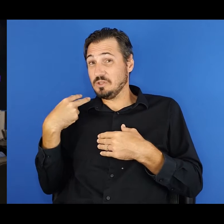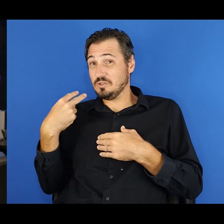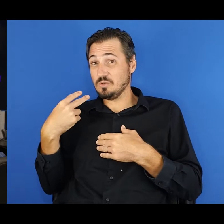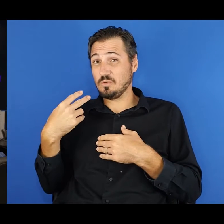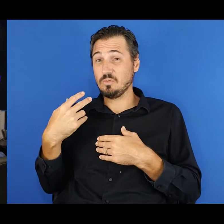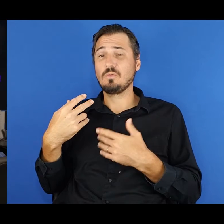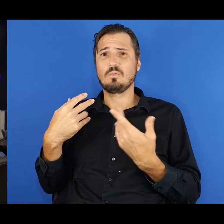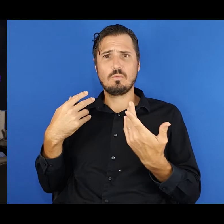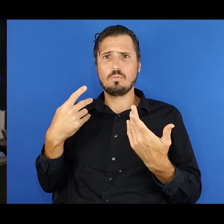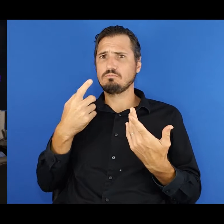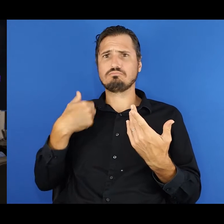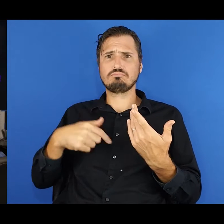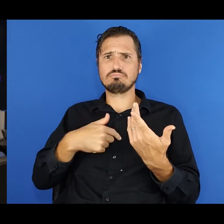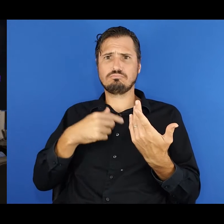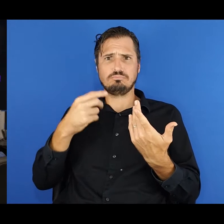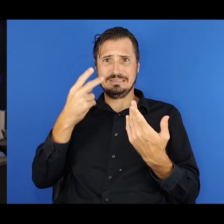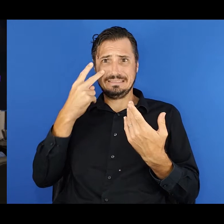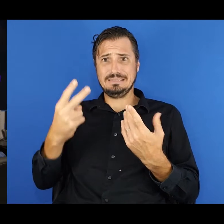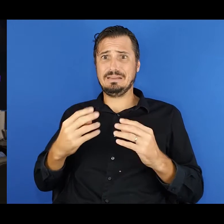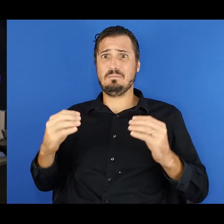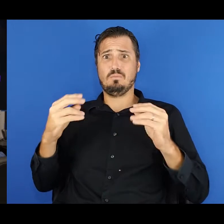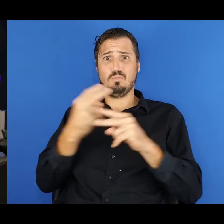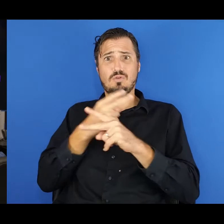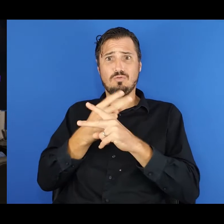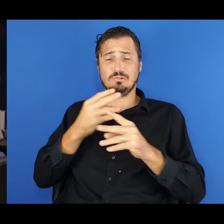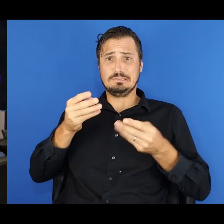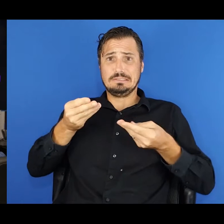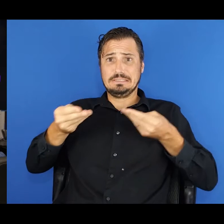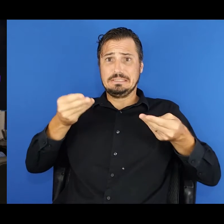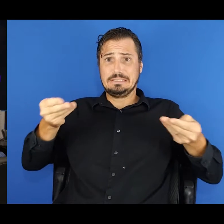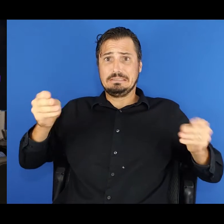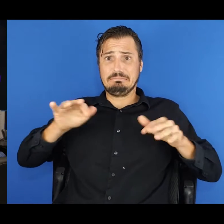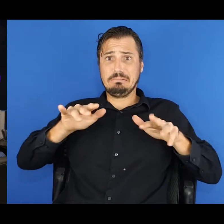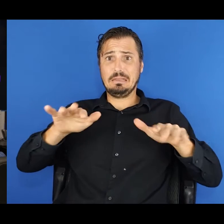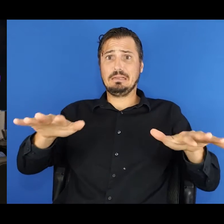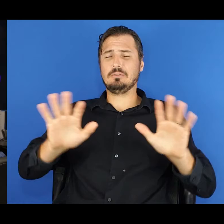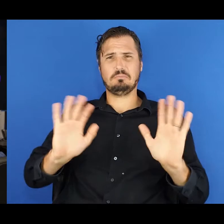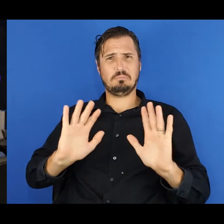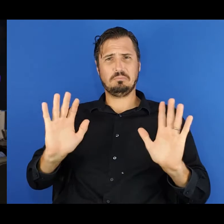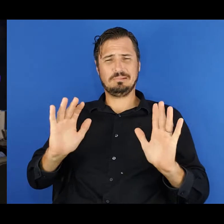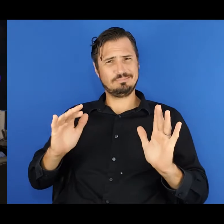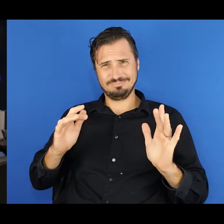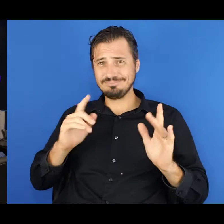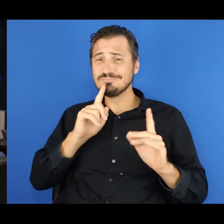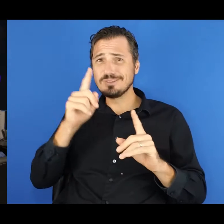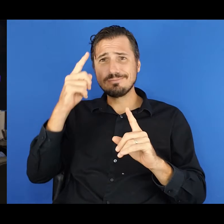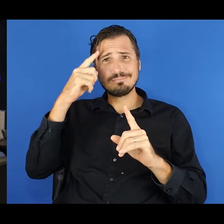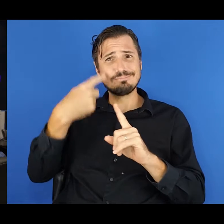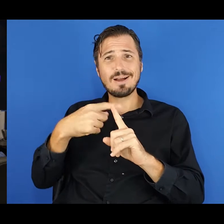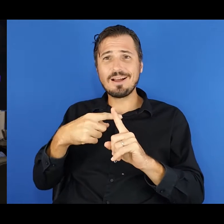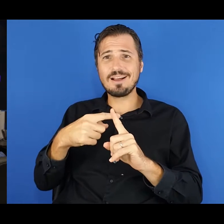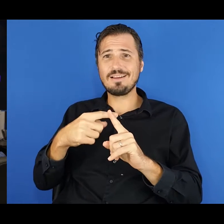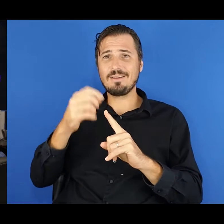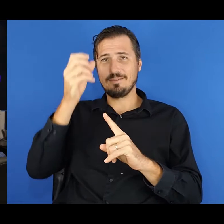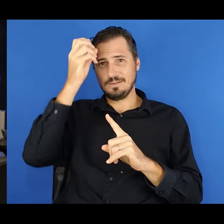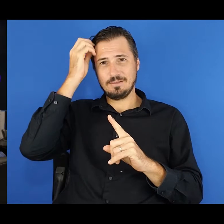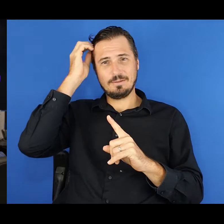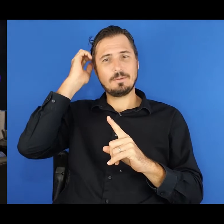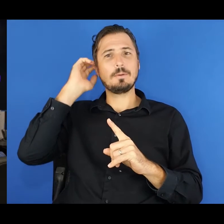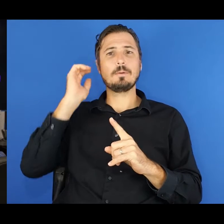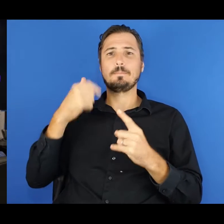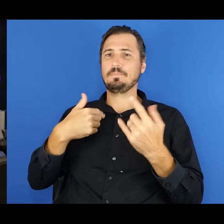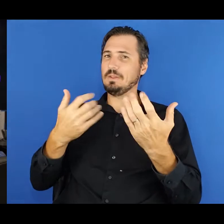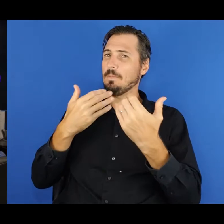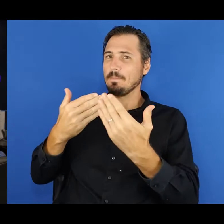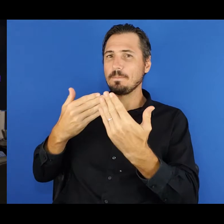and the fact that we are seeing no further spread is very encouraging. I want to thank the restaurant owners who've been responsible and have worked